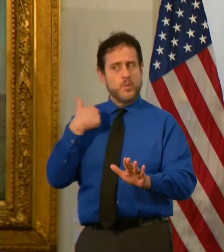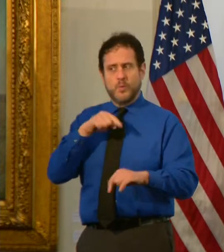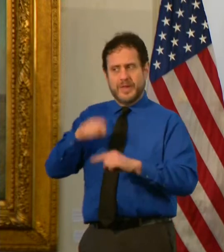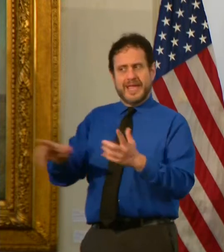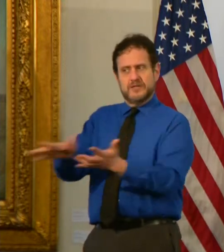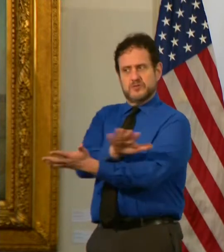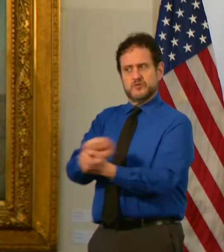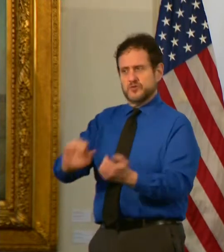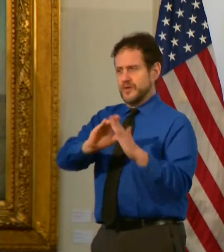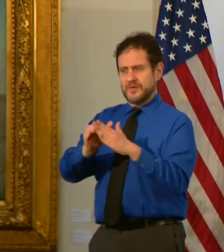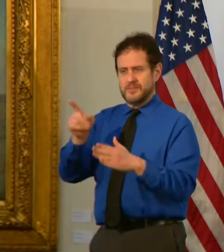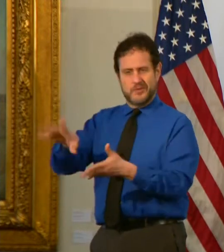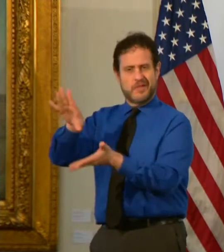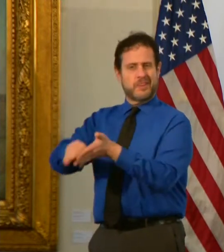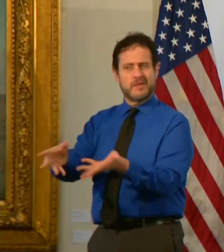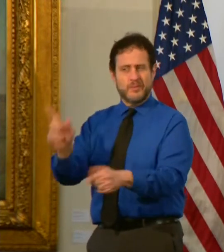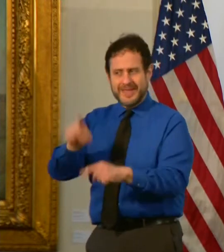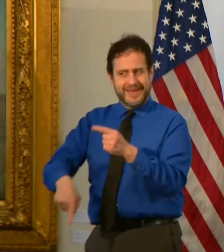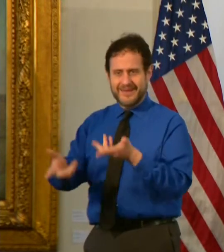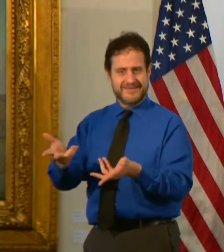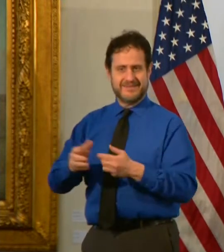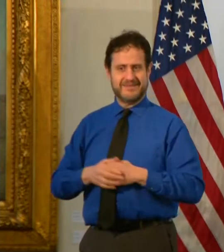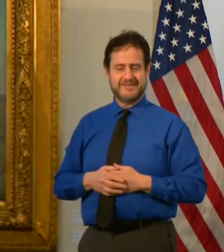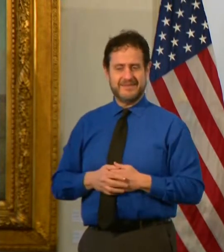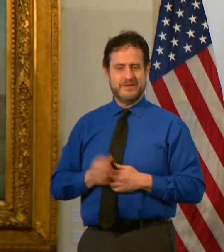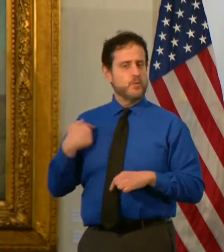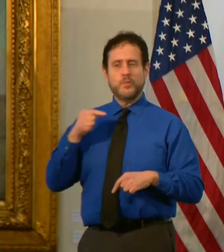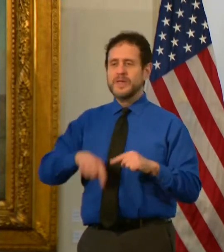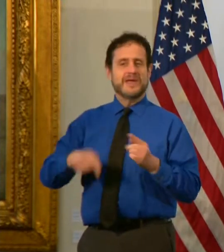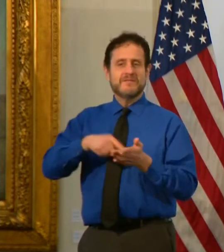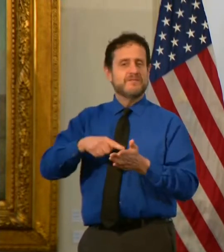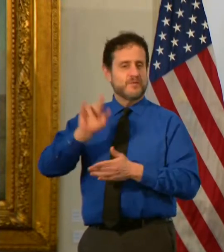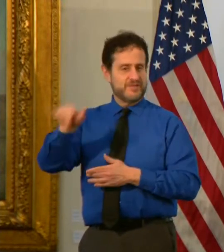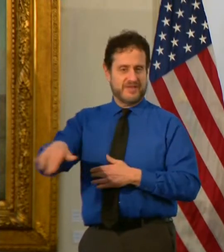in our wake. We can't afford it.